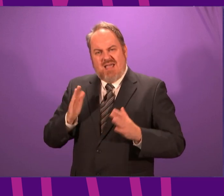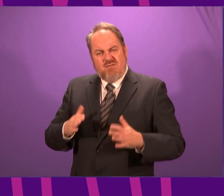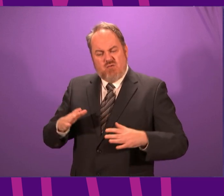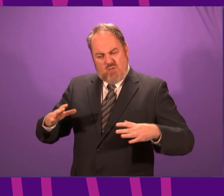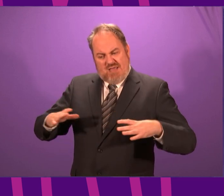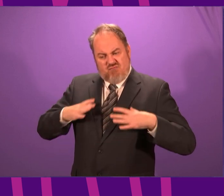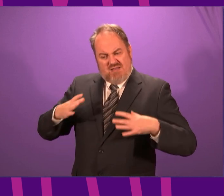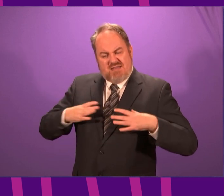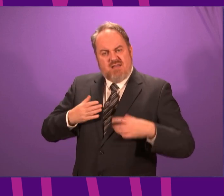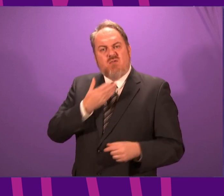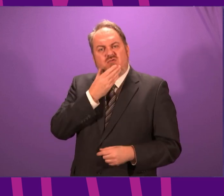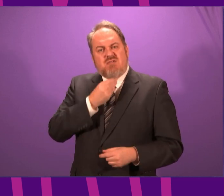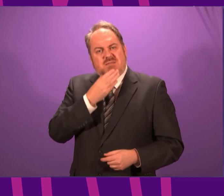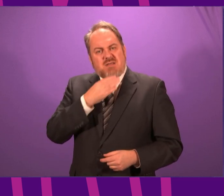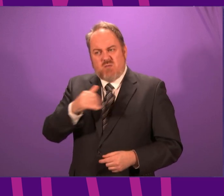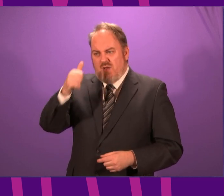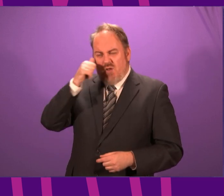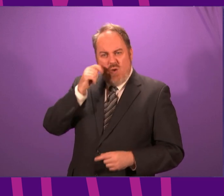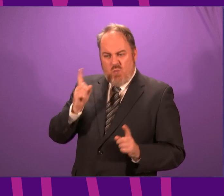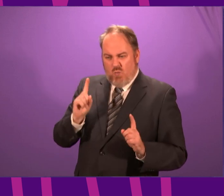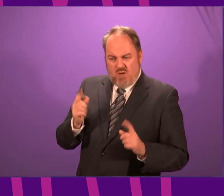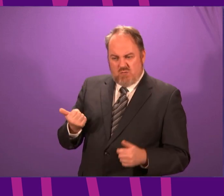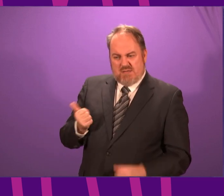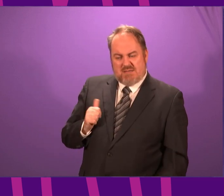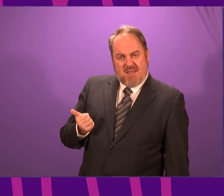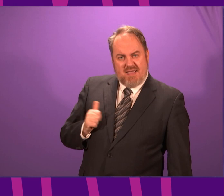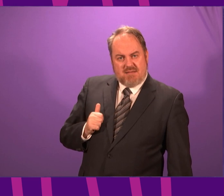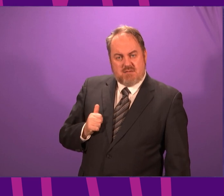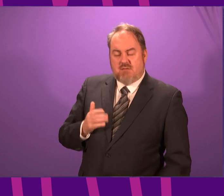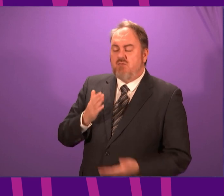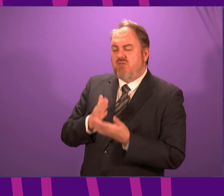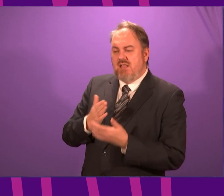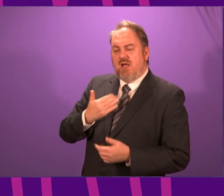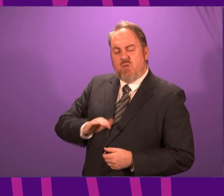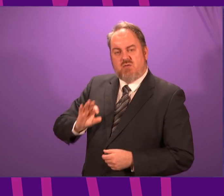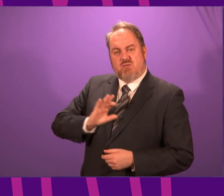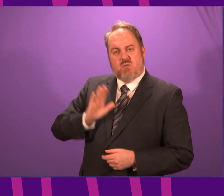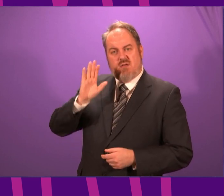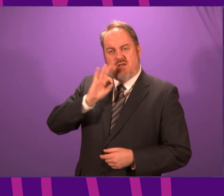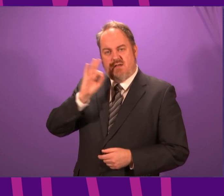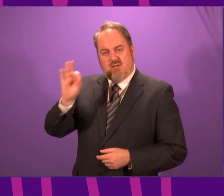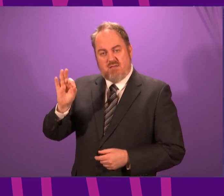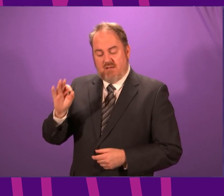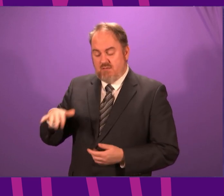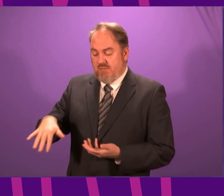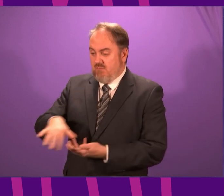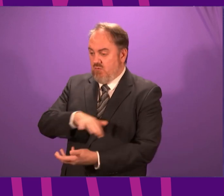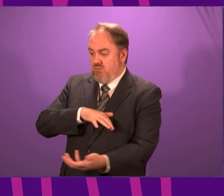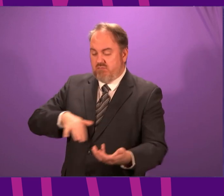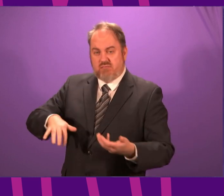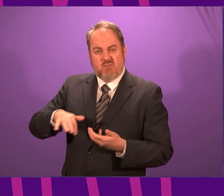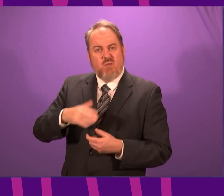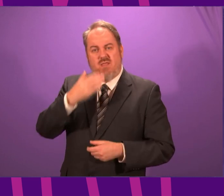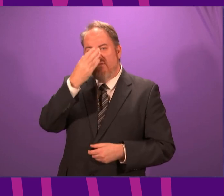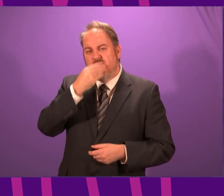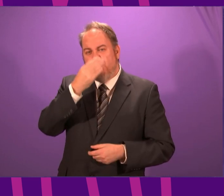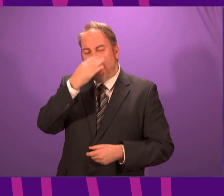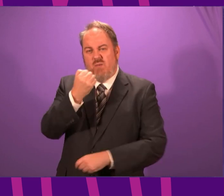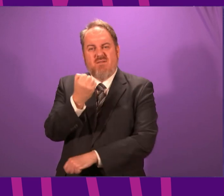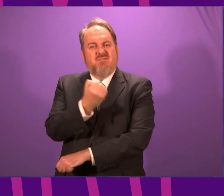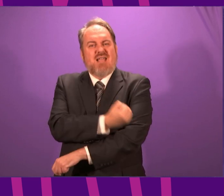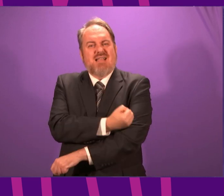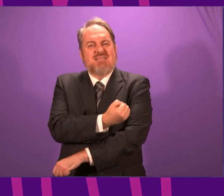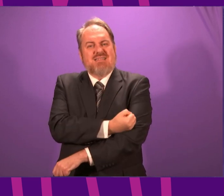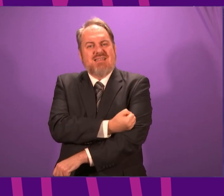Christmas. Presiding Officer, I want to draw attention to the shambolic situation over the flu vaccine.